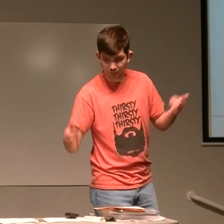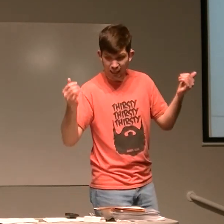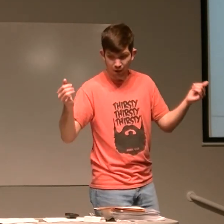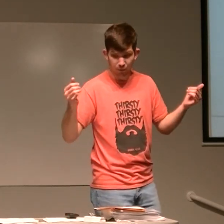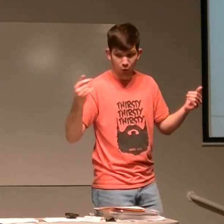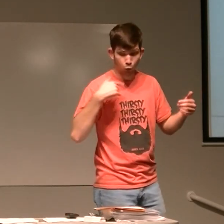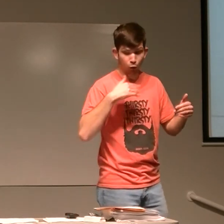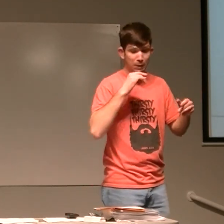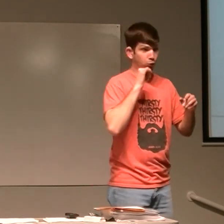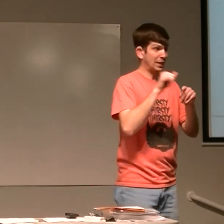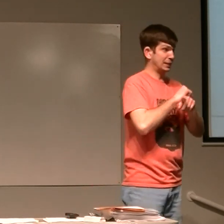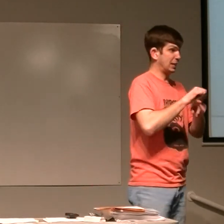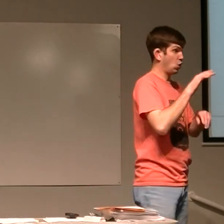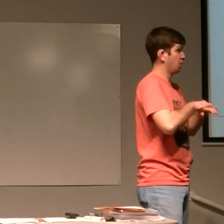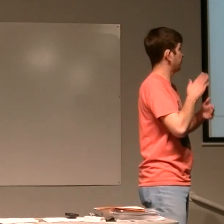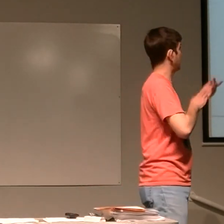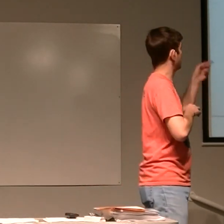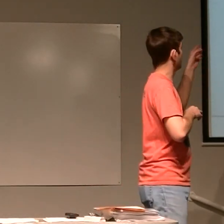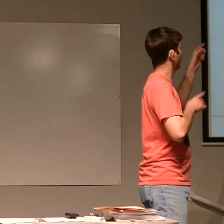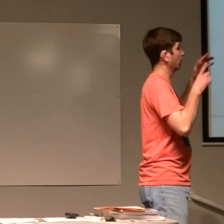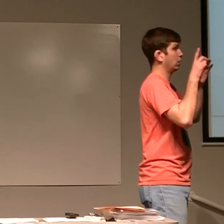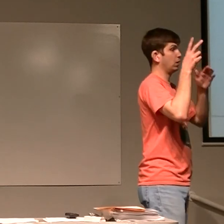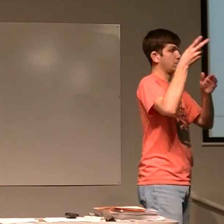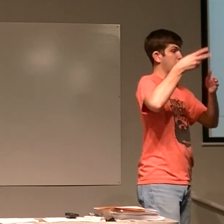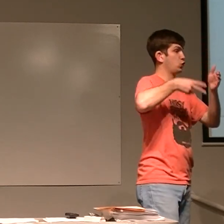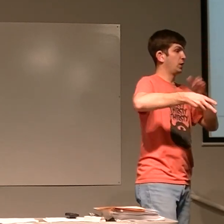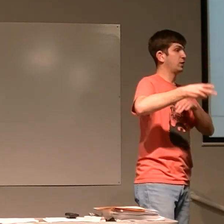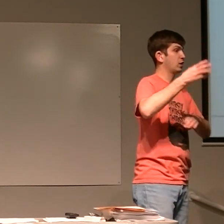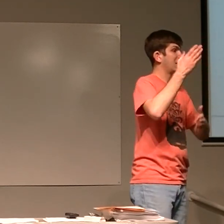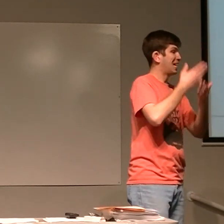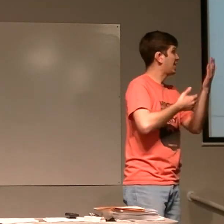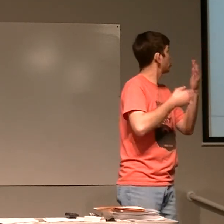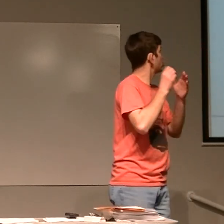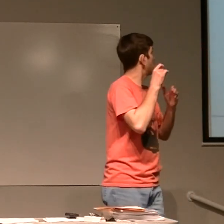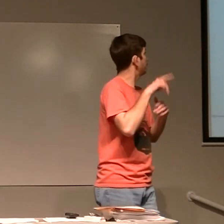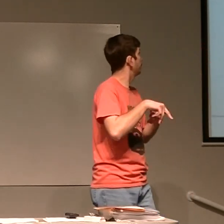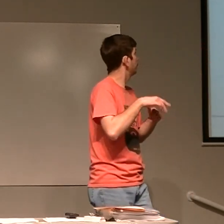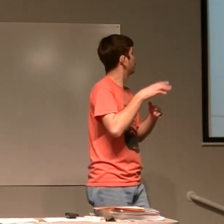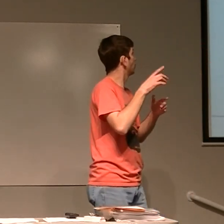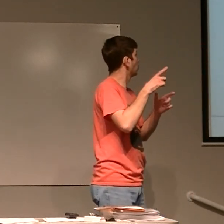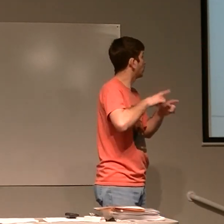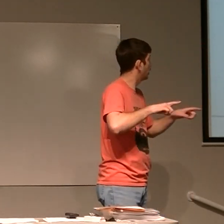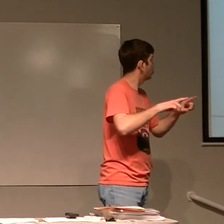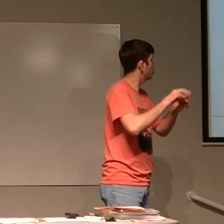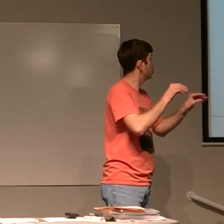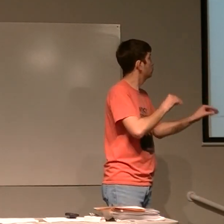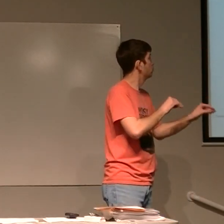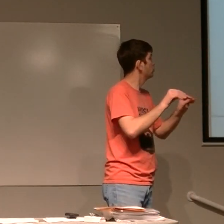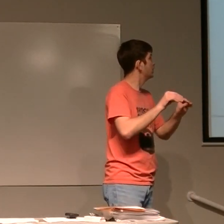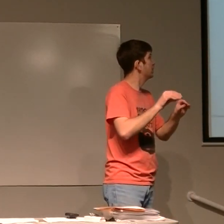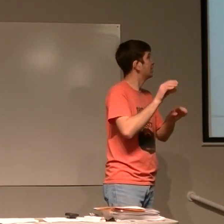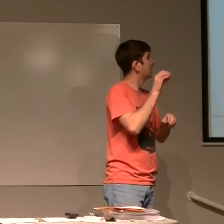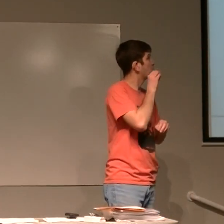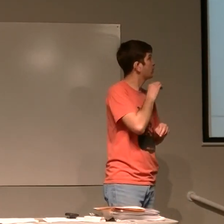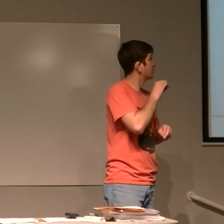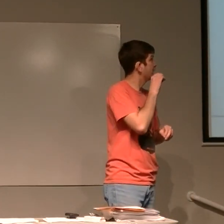Now, we'll be practicing on this in 2 weeks. Handshake, location, movement, and